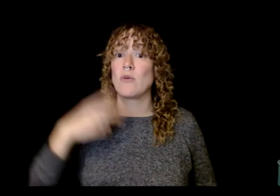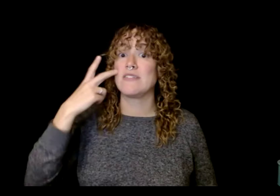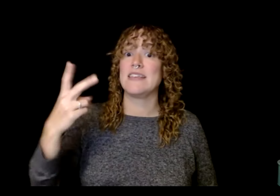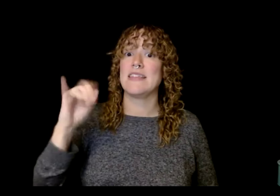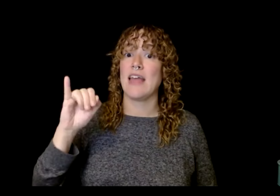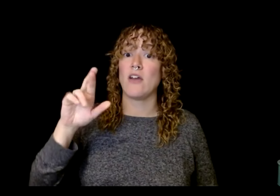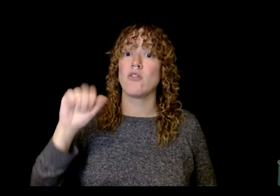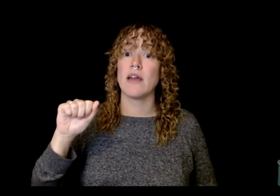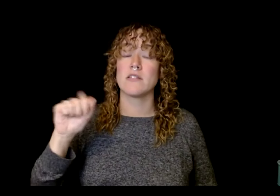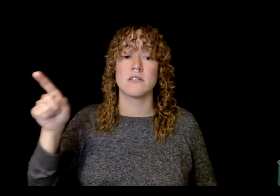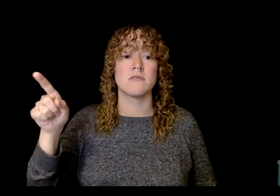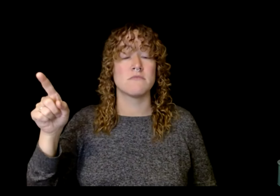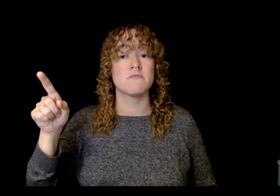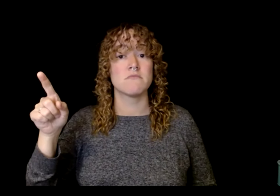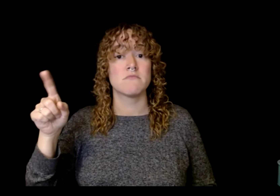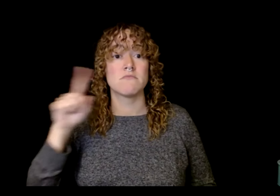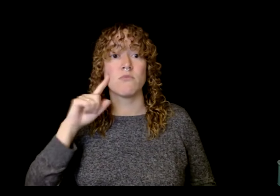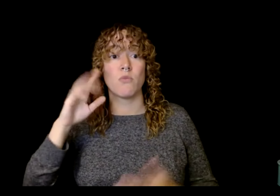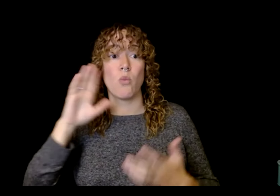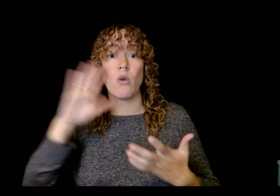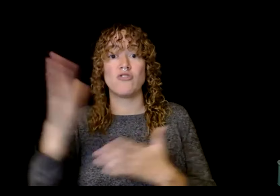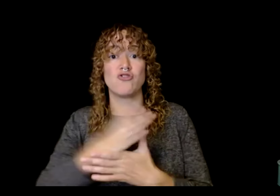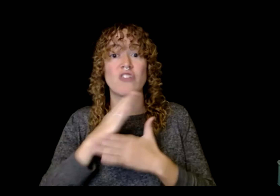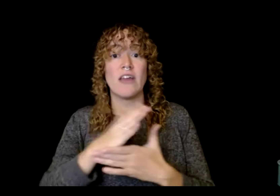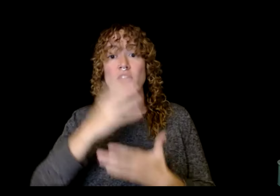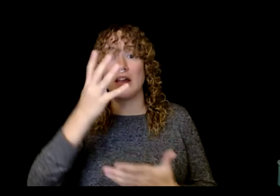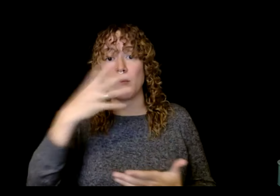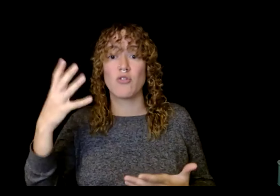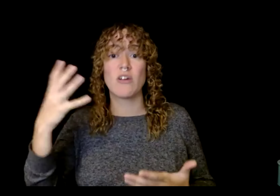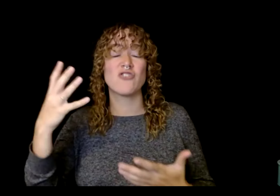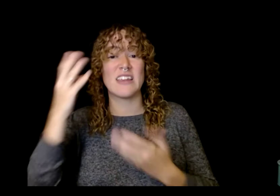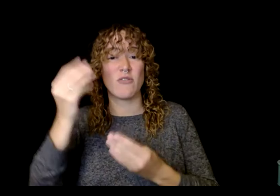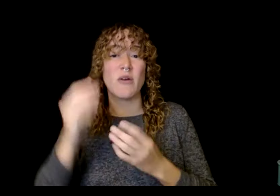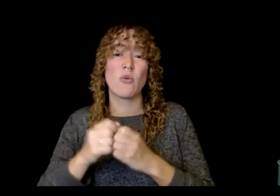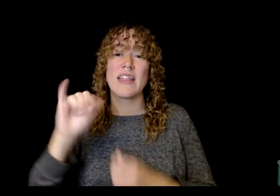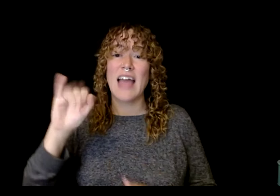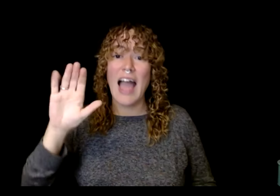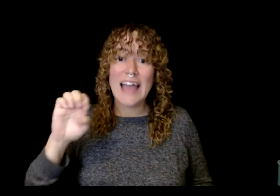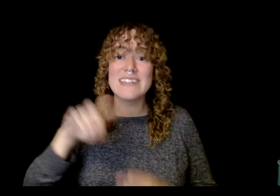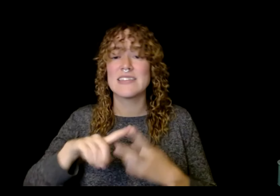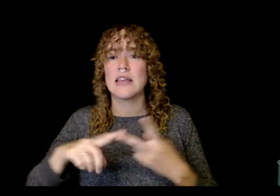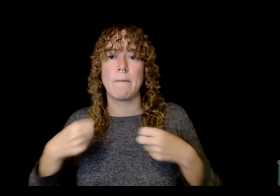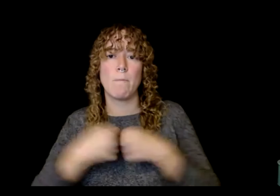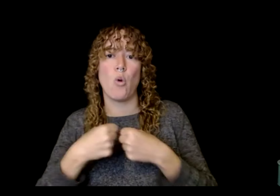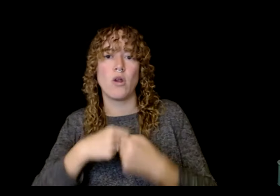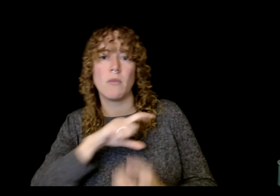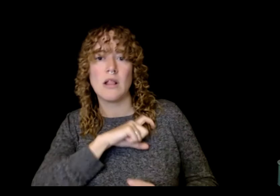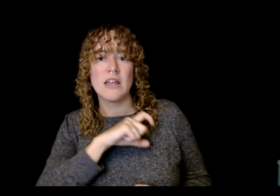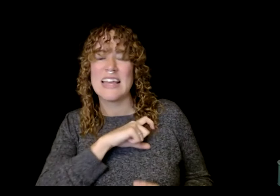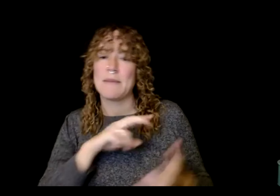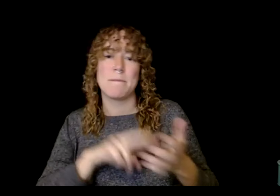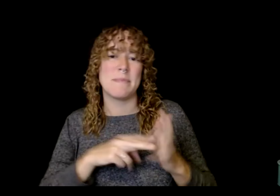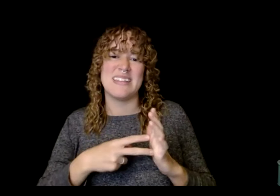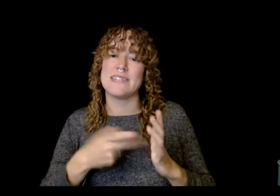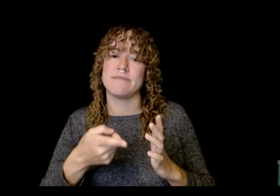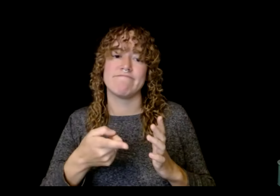to share immigration data with ICE and border enforcement, I think there's still a